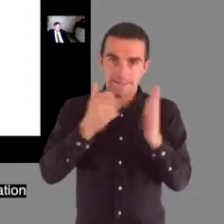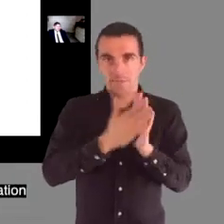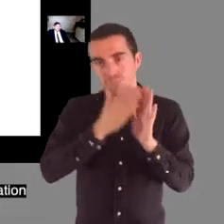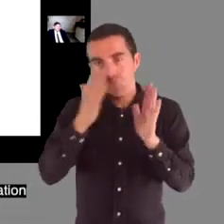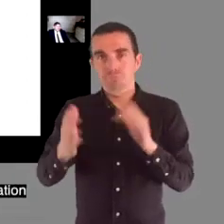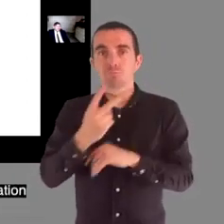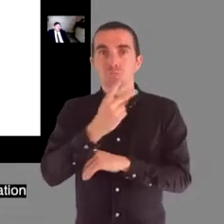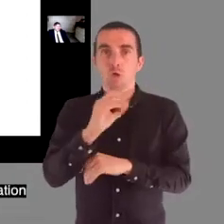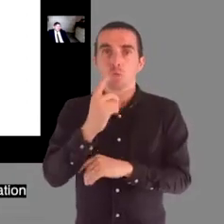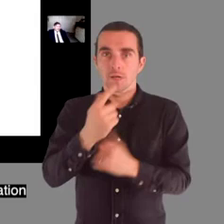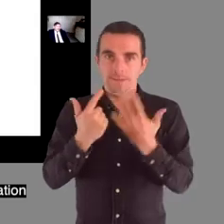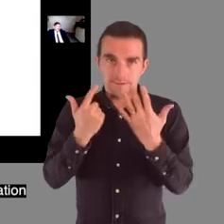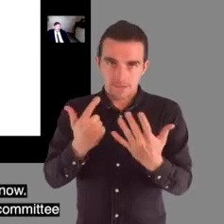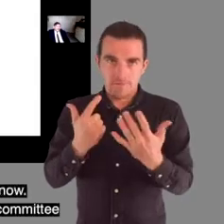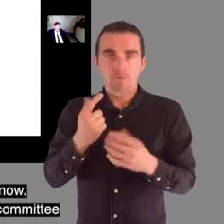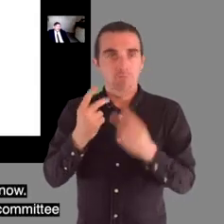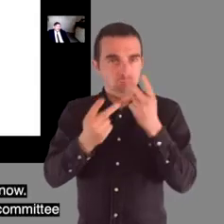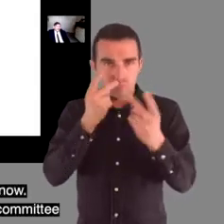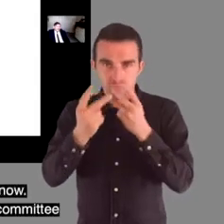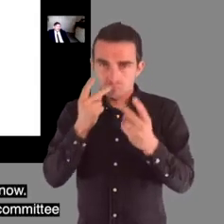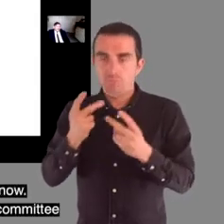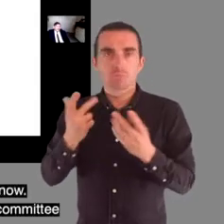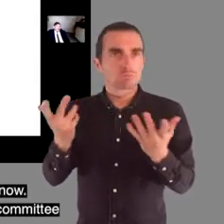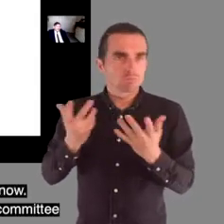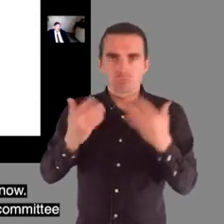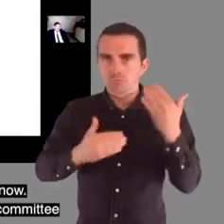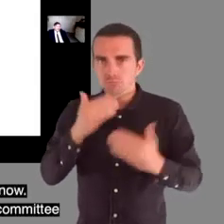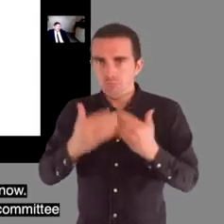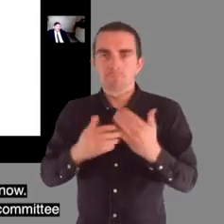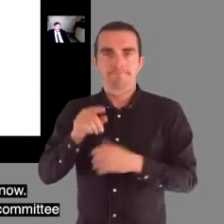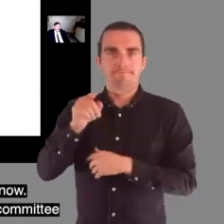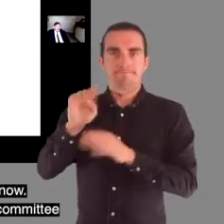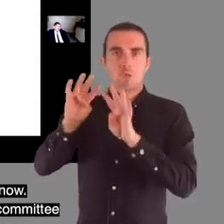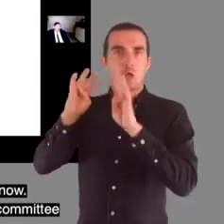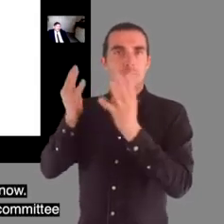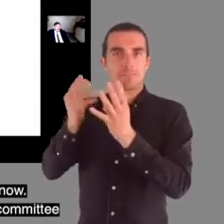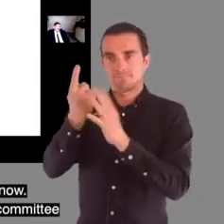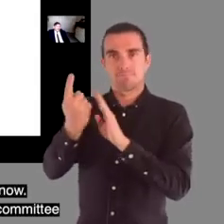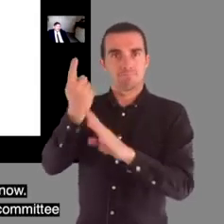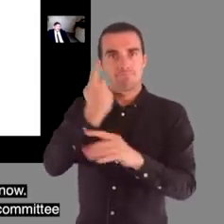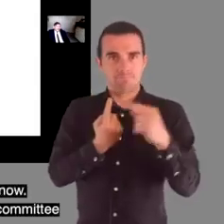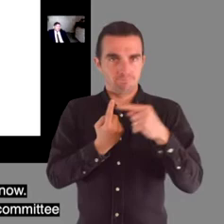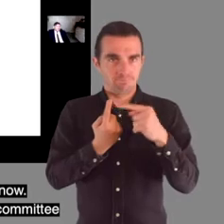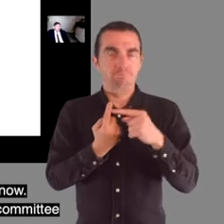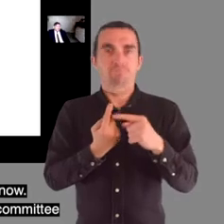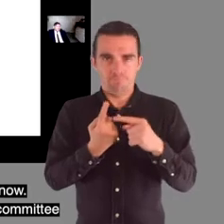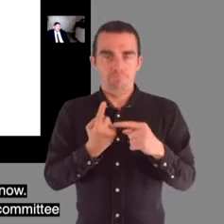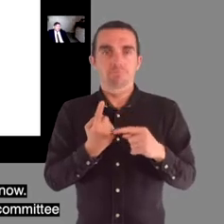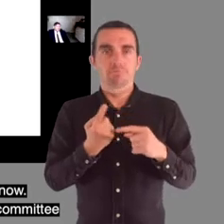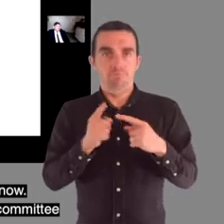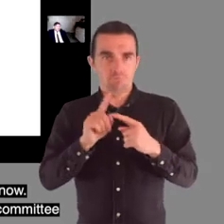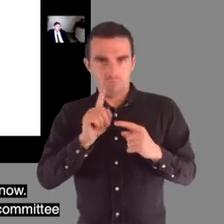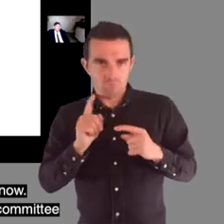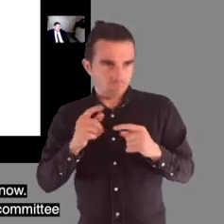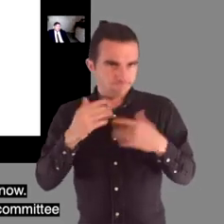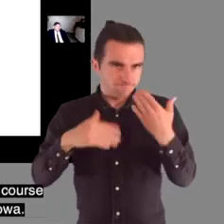in 2016, 2017. That's very often the case, you know. So what happened was